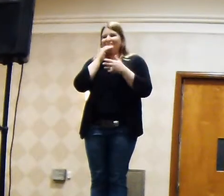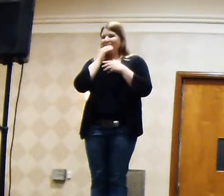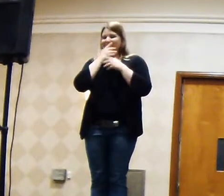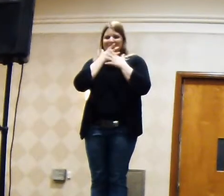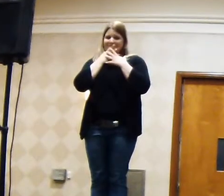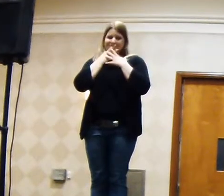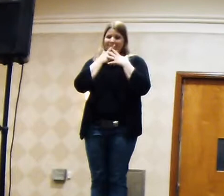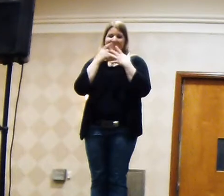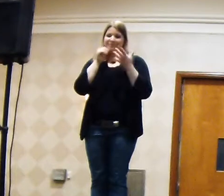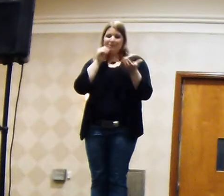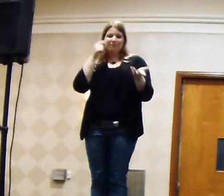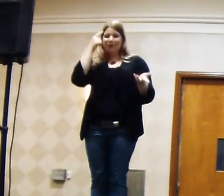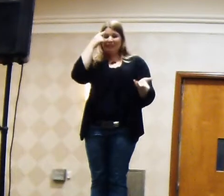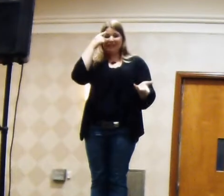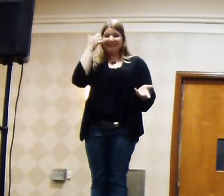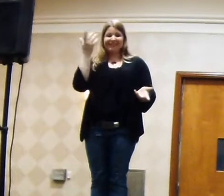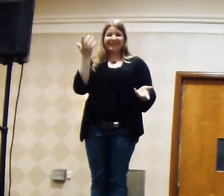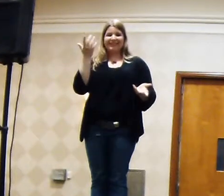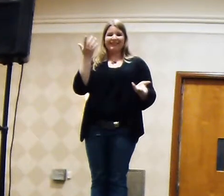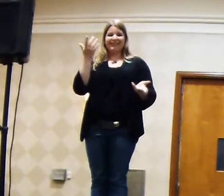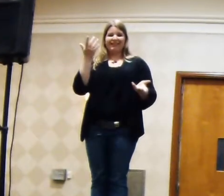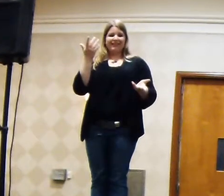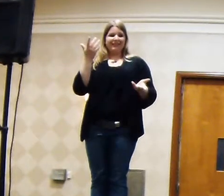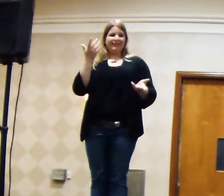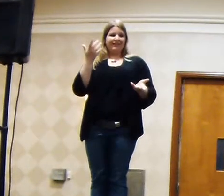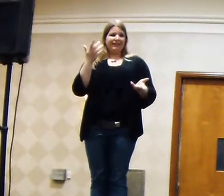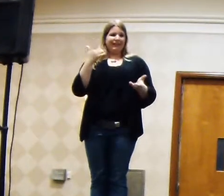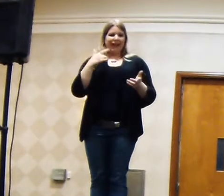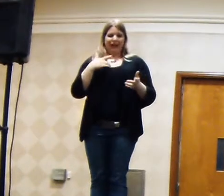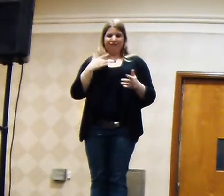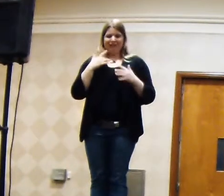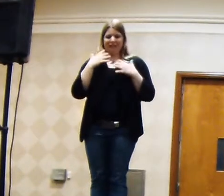something you don't think about when you're just, you know, I'm getting flunked.